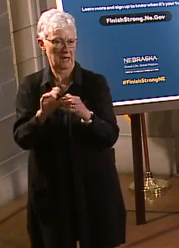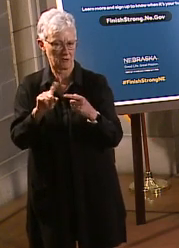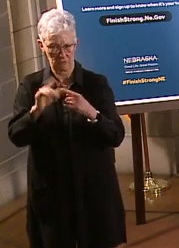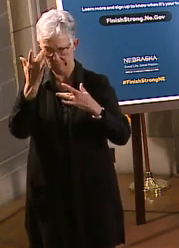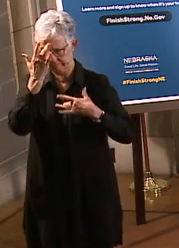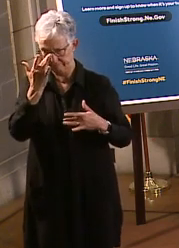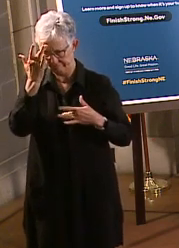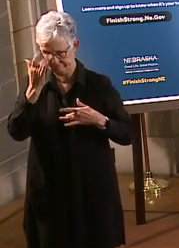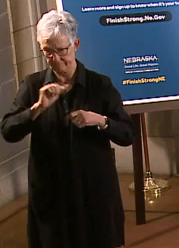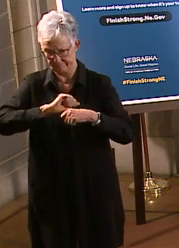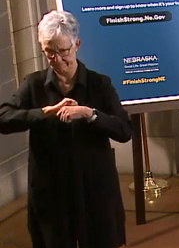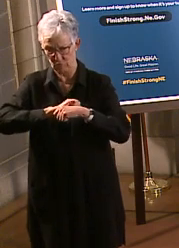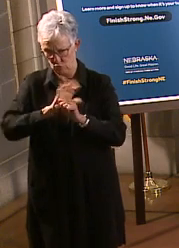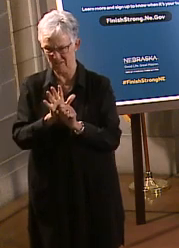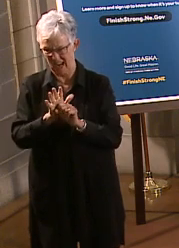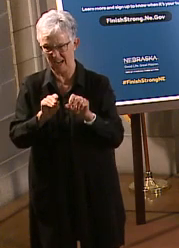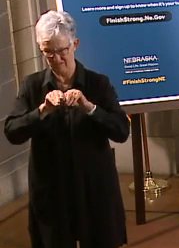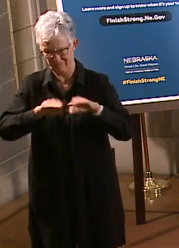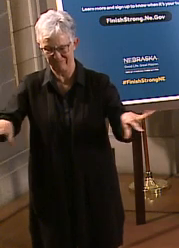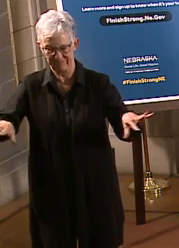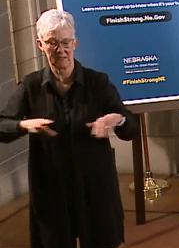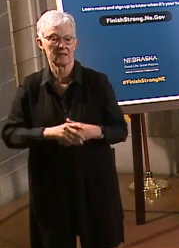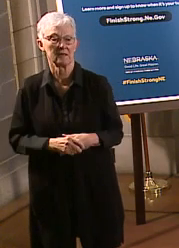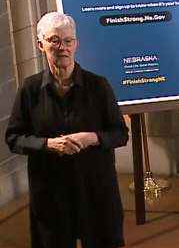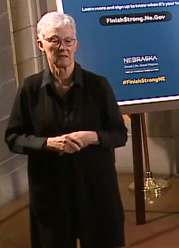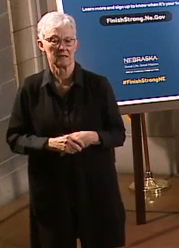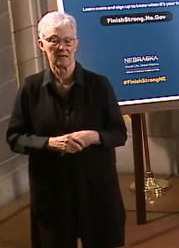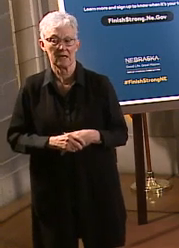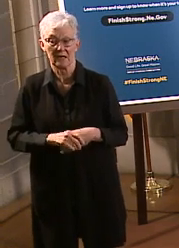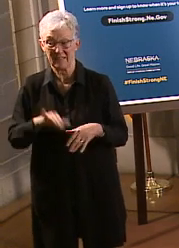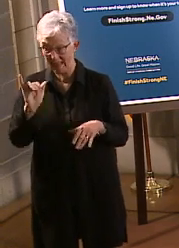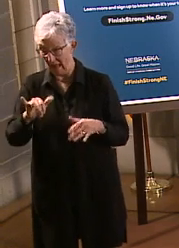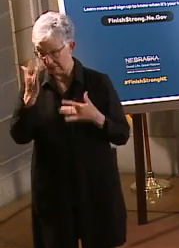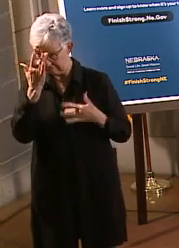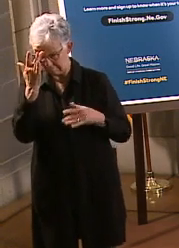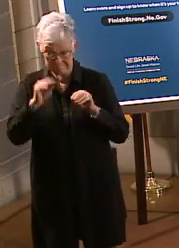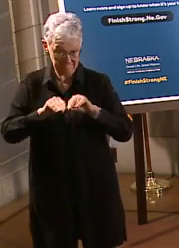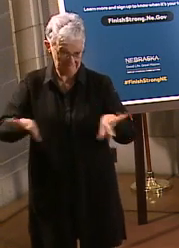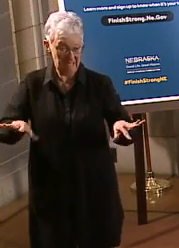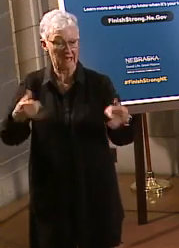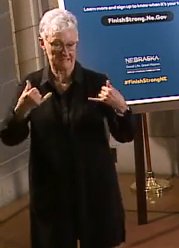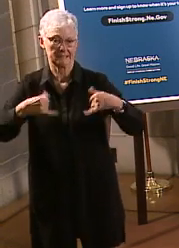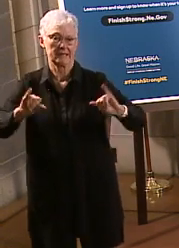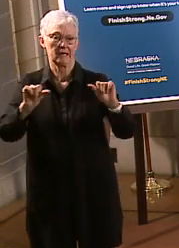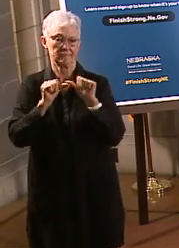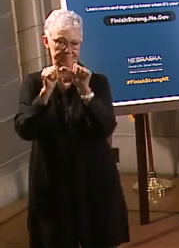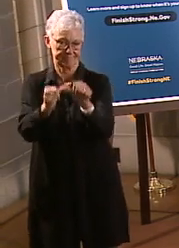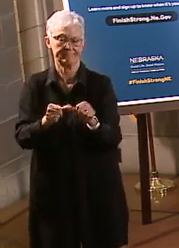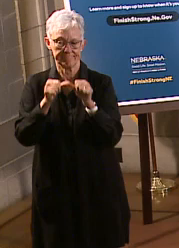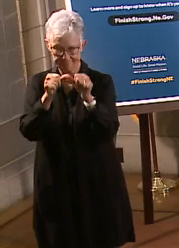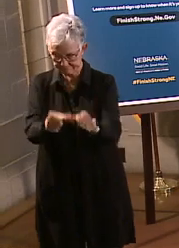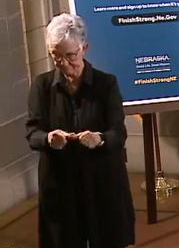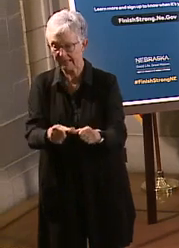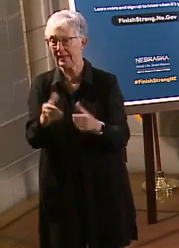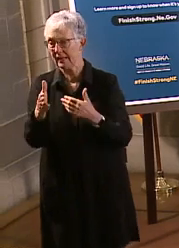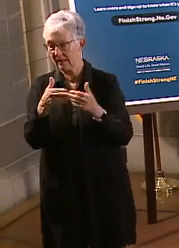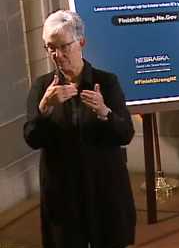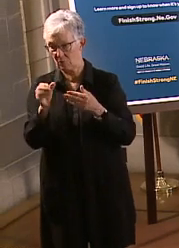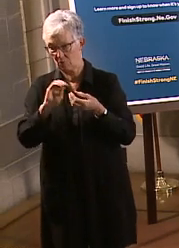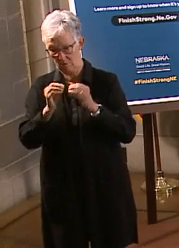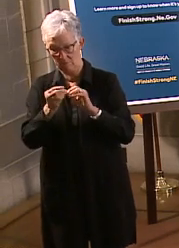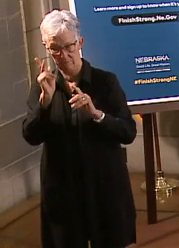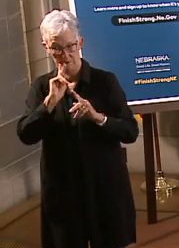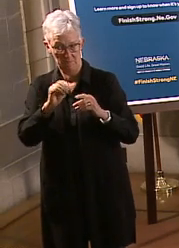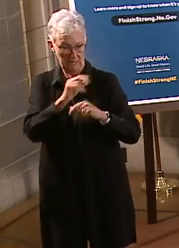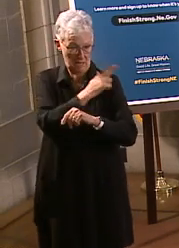we remind people, we're still in a pandemic. So even though we've got lots of good news, hospitalizations are down, cases are down,